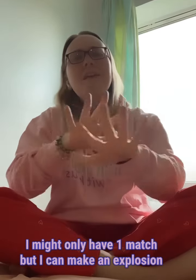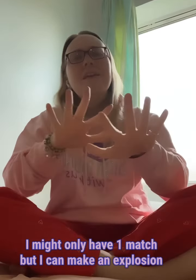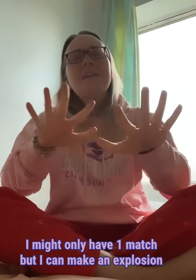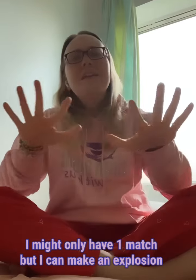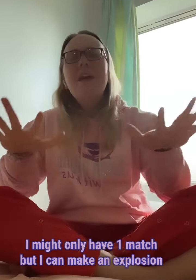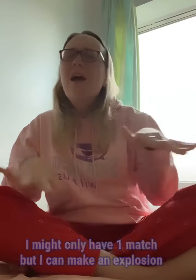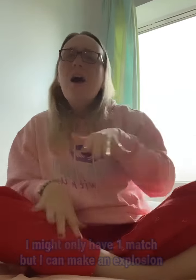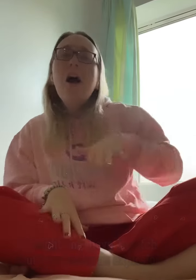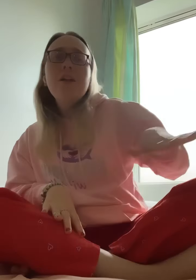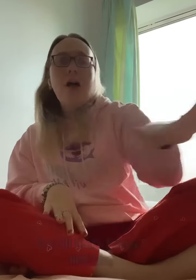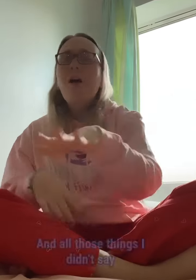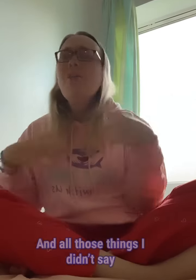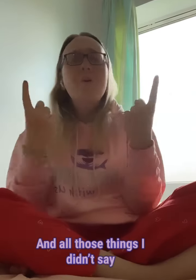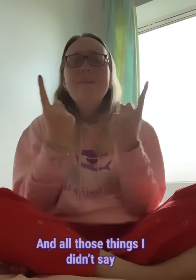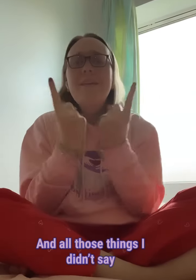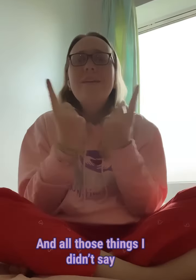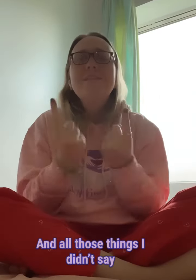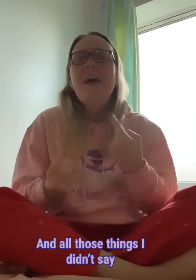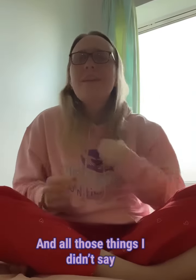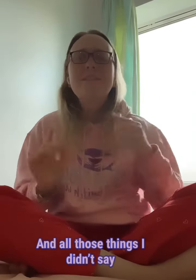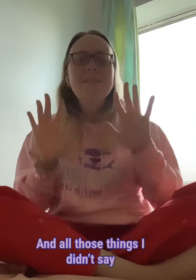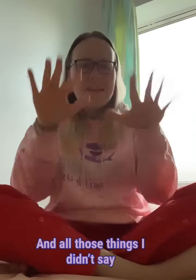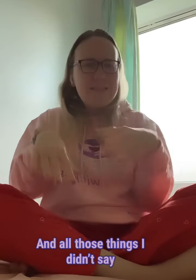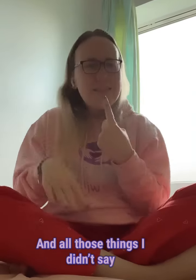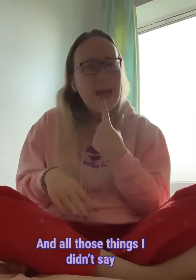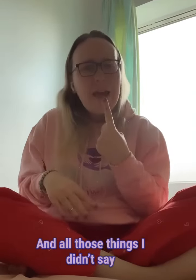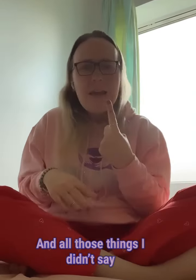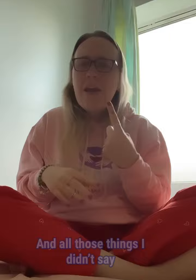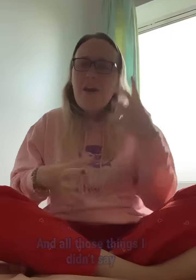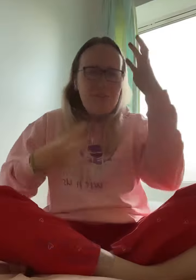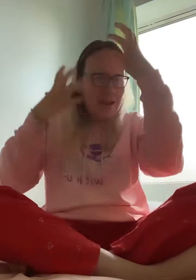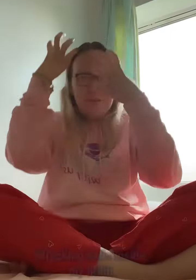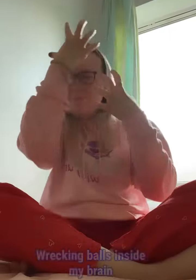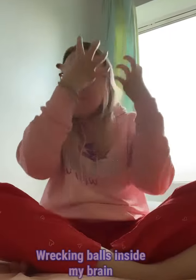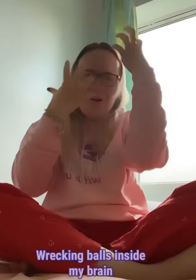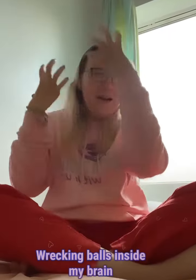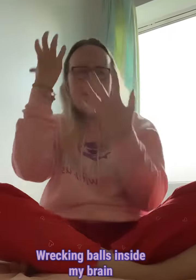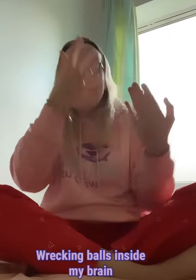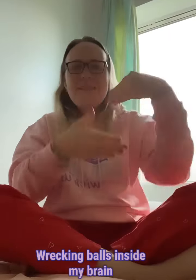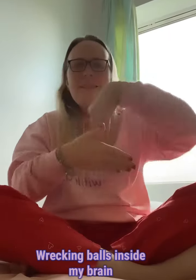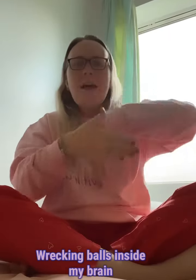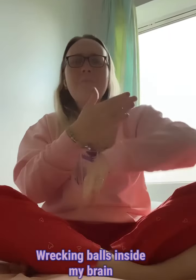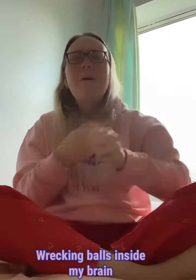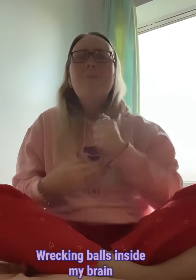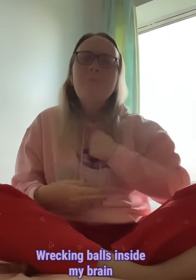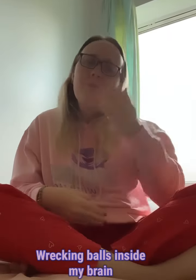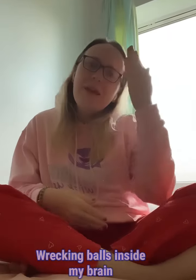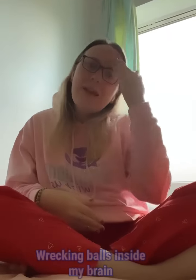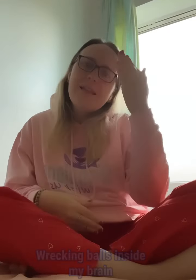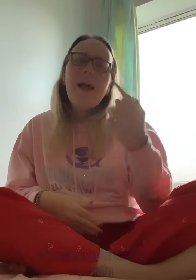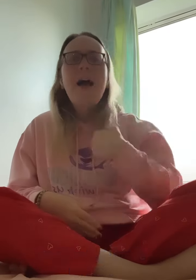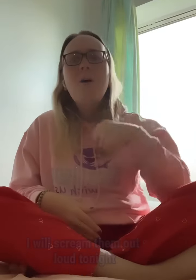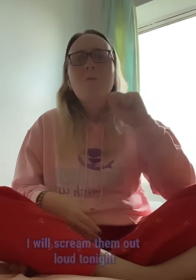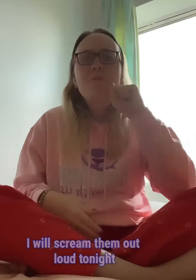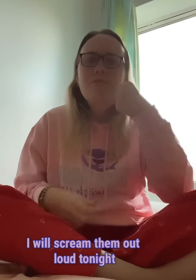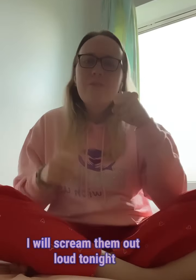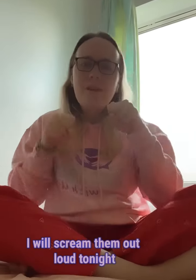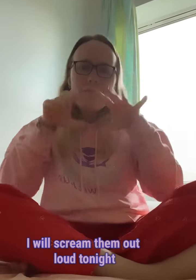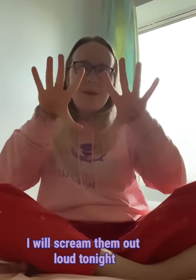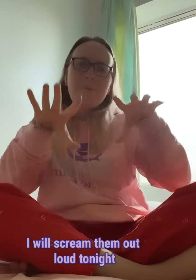explosion. And all those things I didn't say, wrecking balls inside my brain, I will scream them